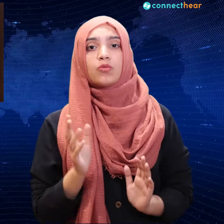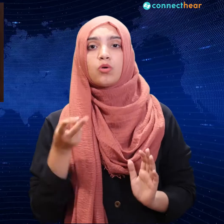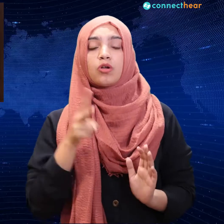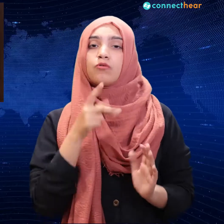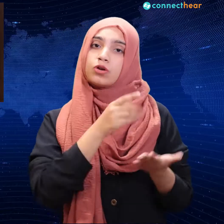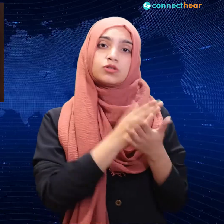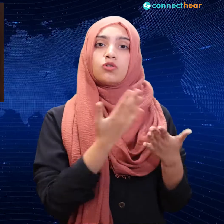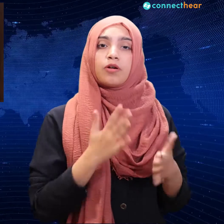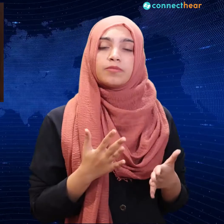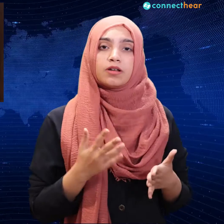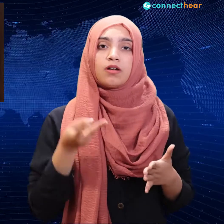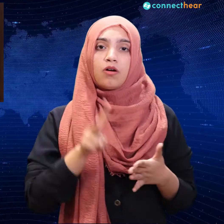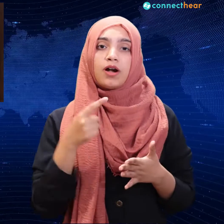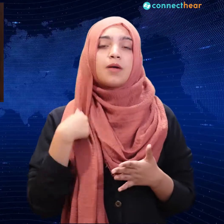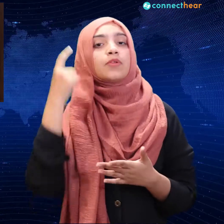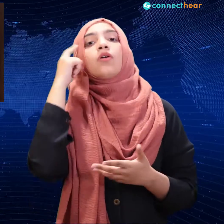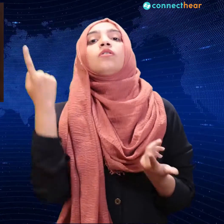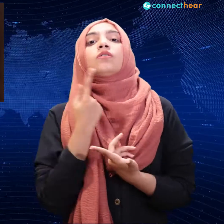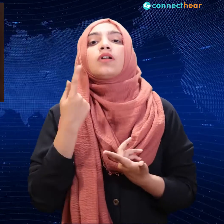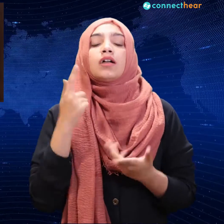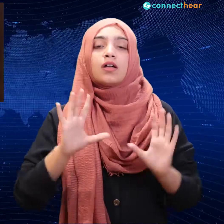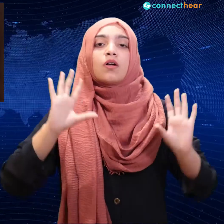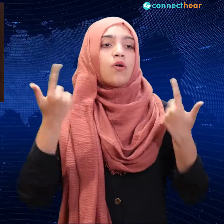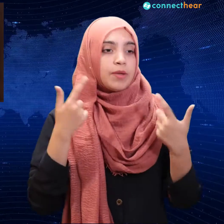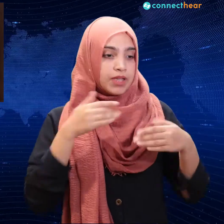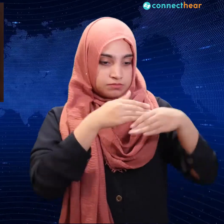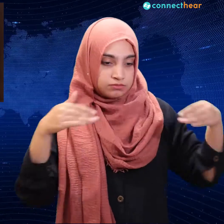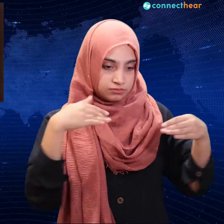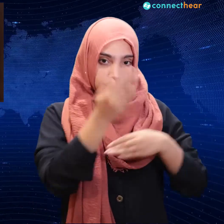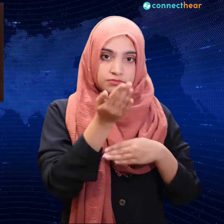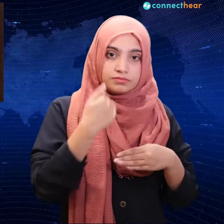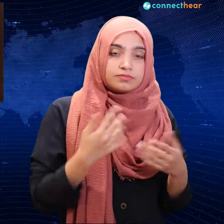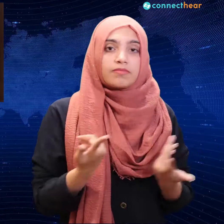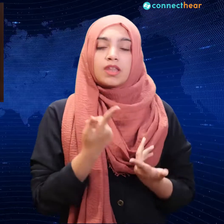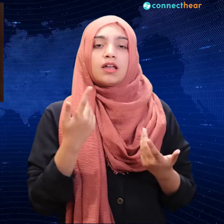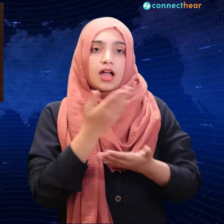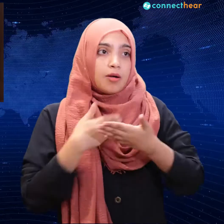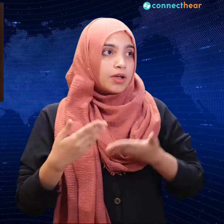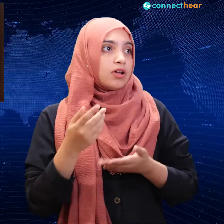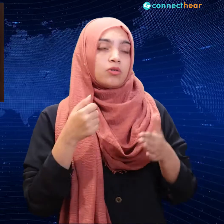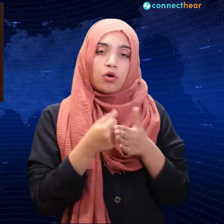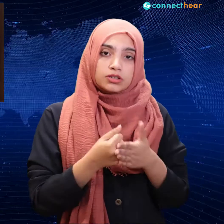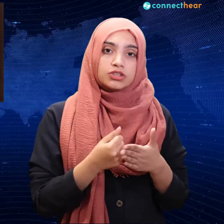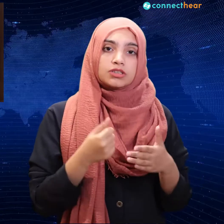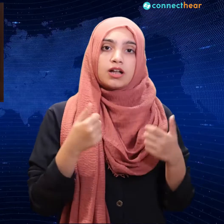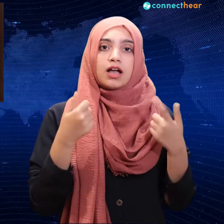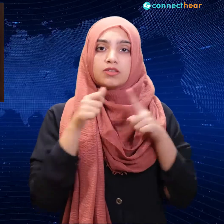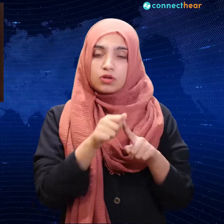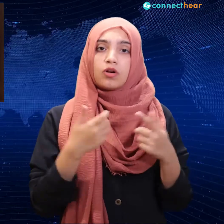Then all the tribal belt of Pashtuns on our side of the border, the Pashtun nationalism kicked in.